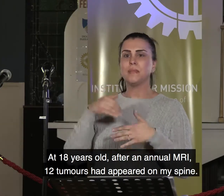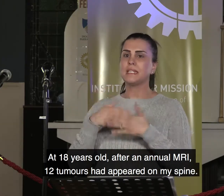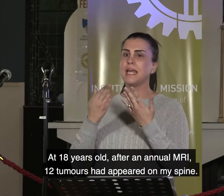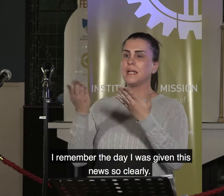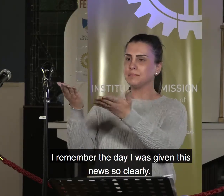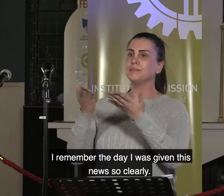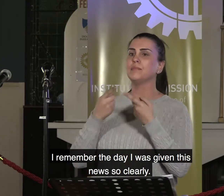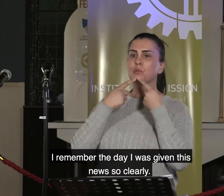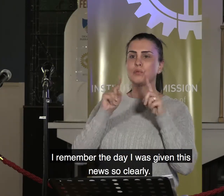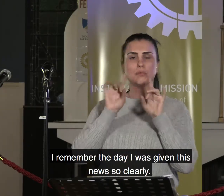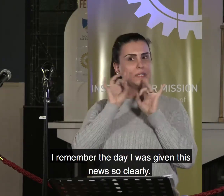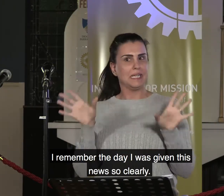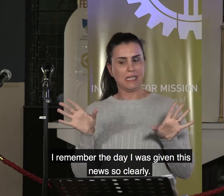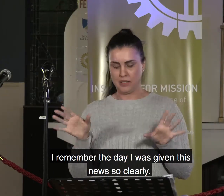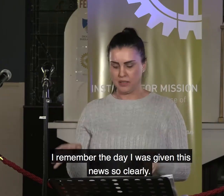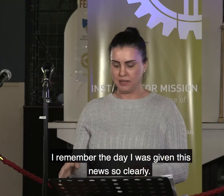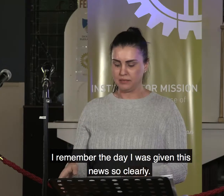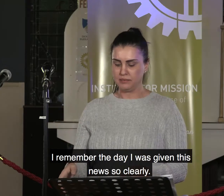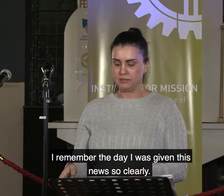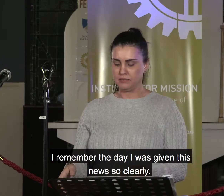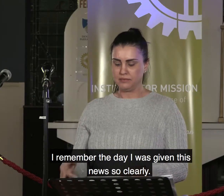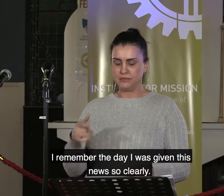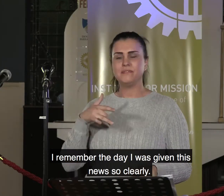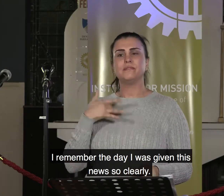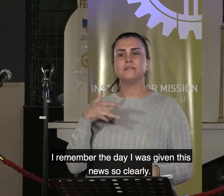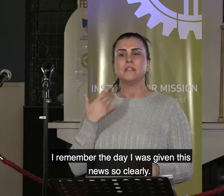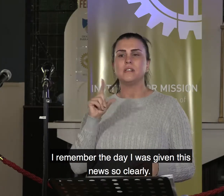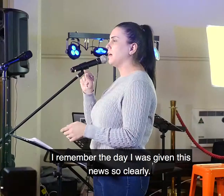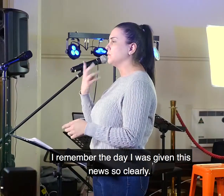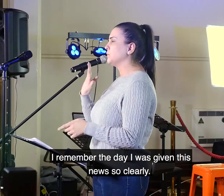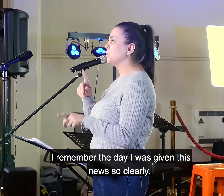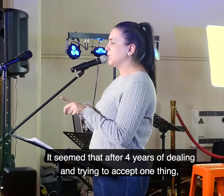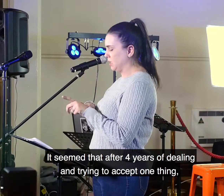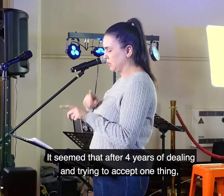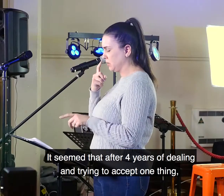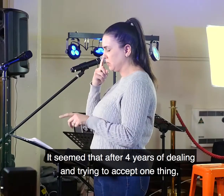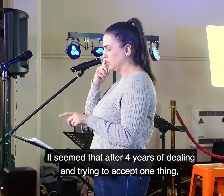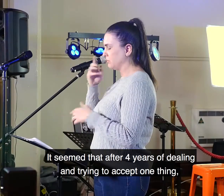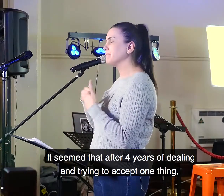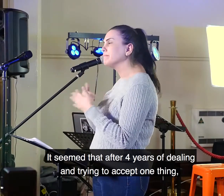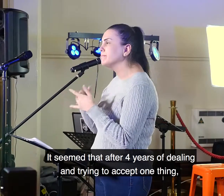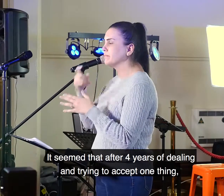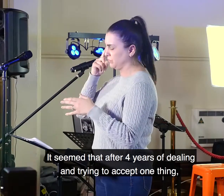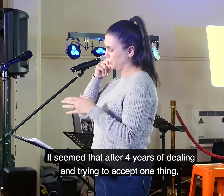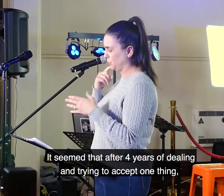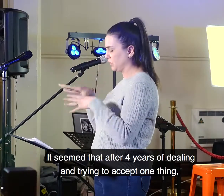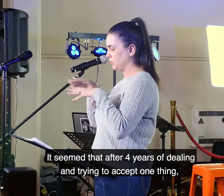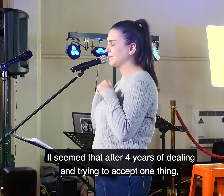I remember the day I was given this news so clearly. It seemed that after 4 years of dealing